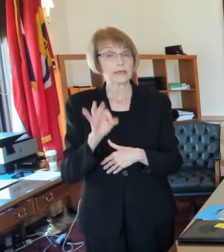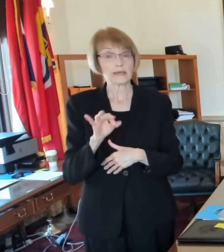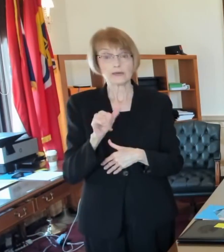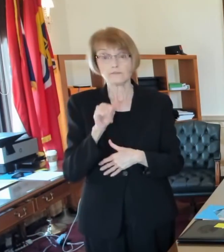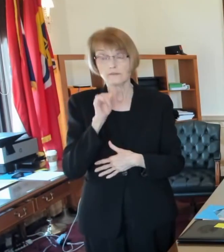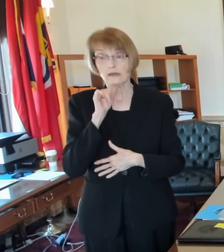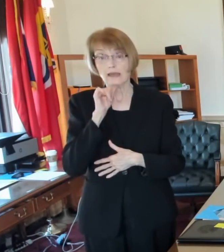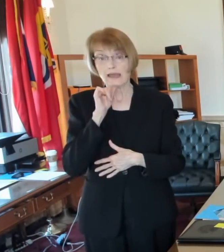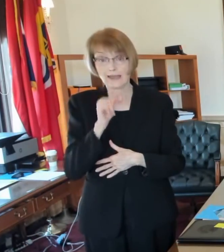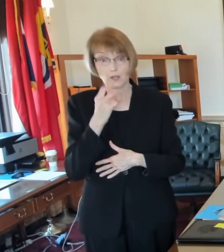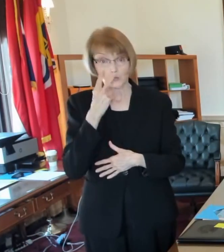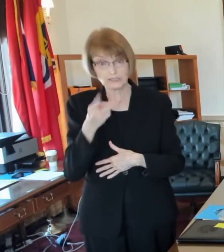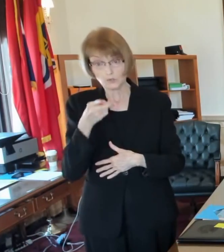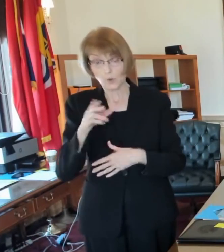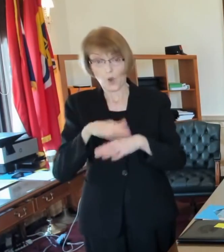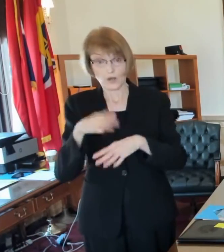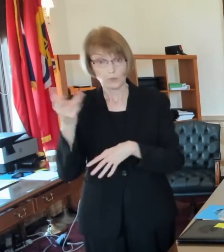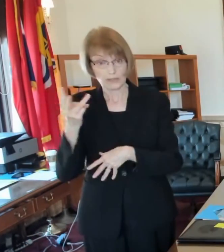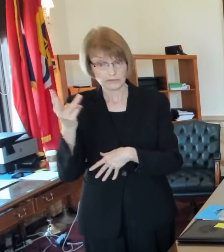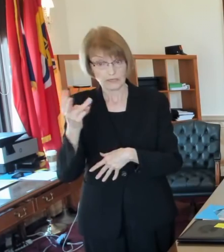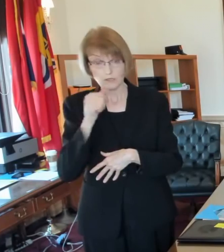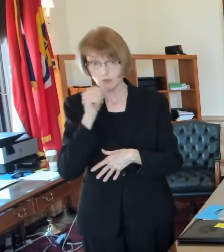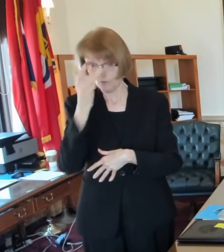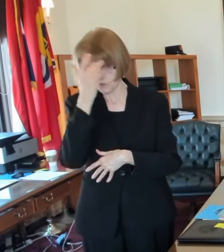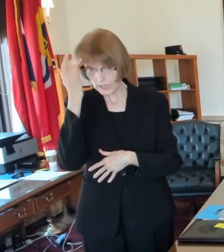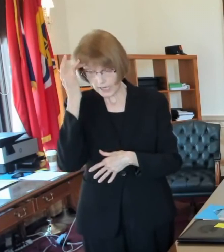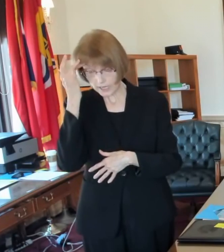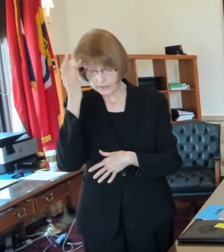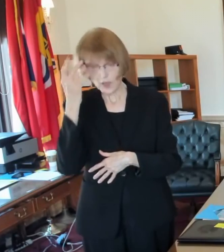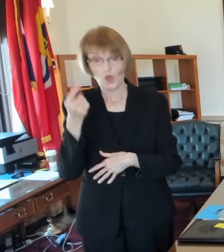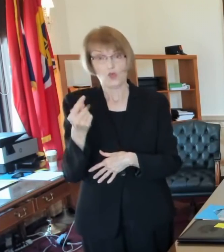with you on Wednesday, don't forget,